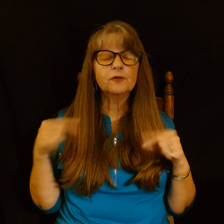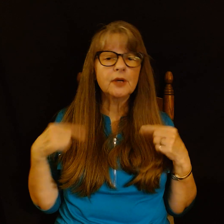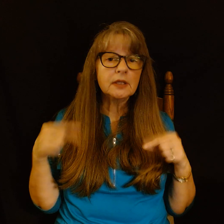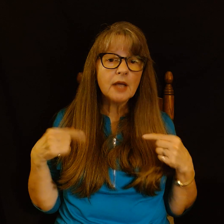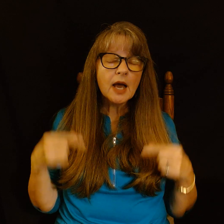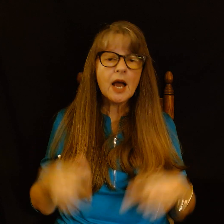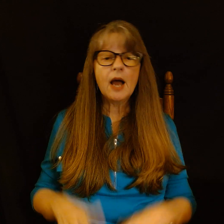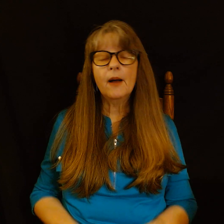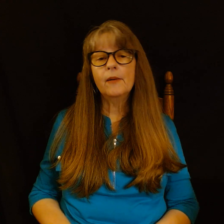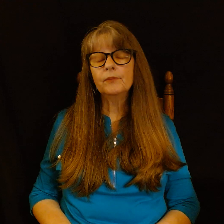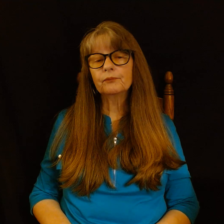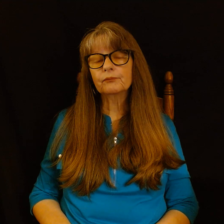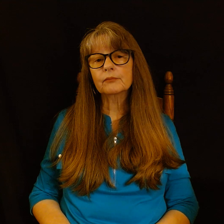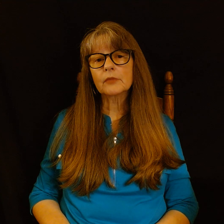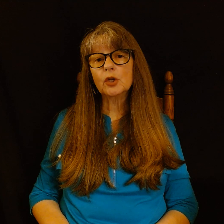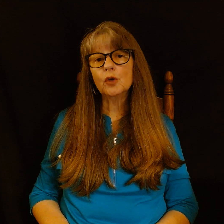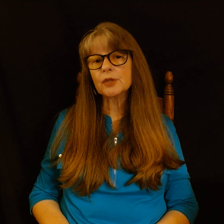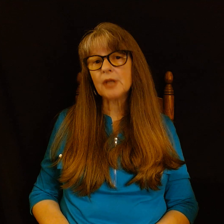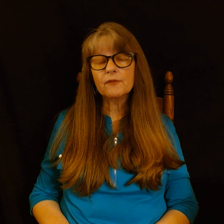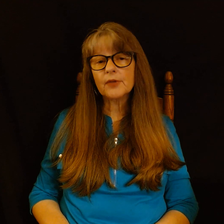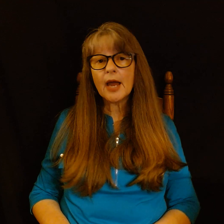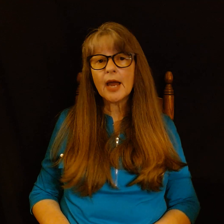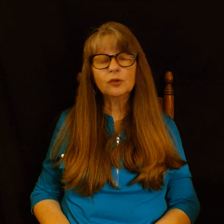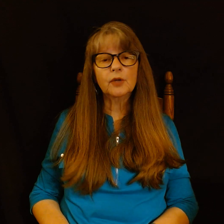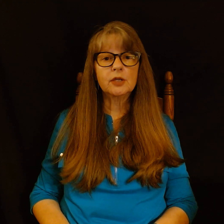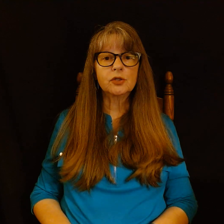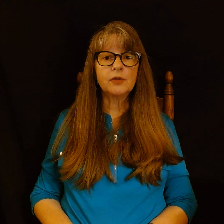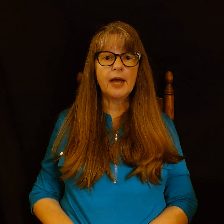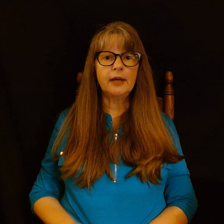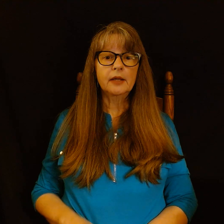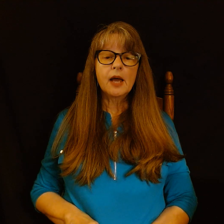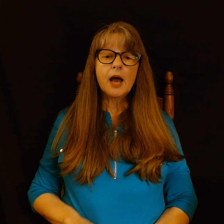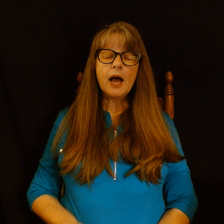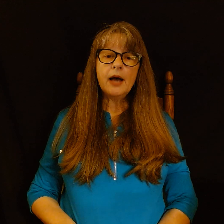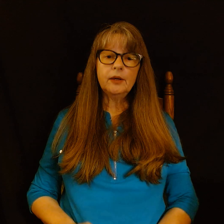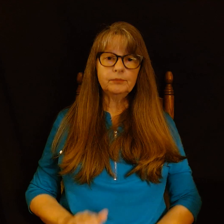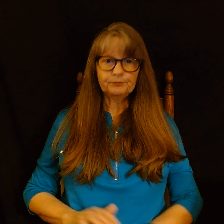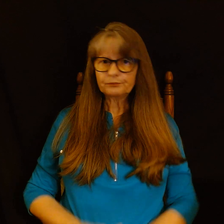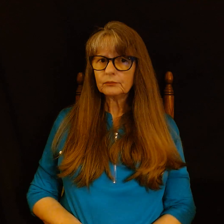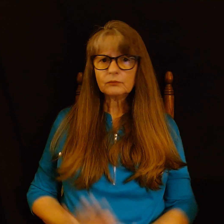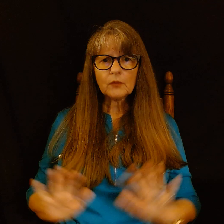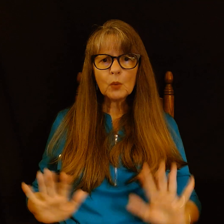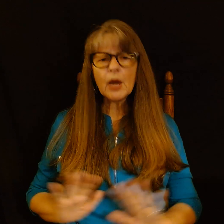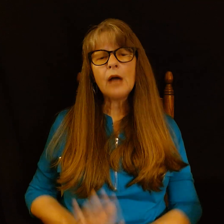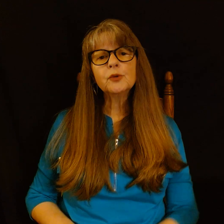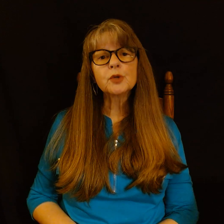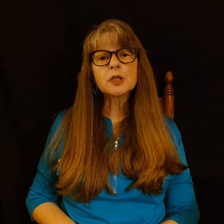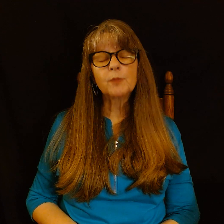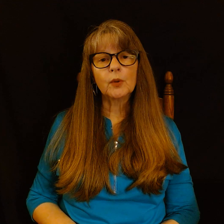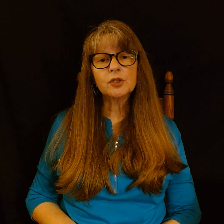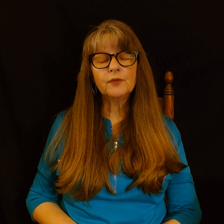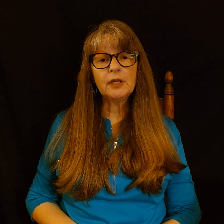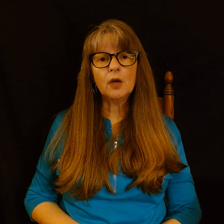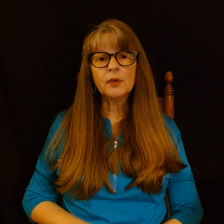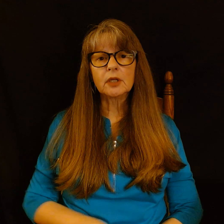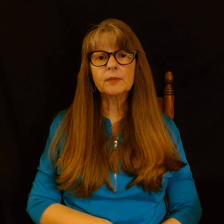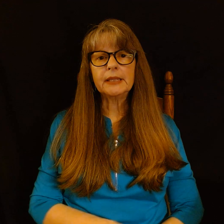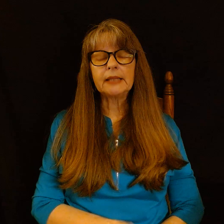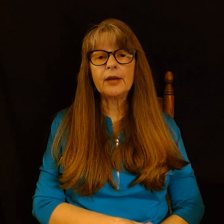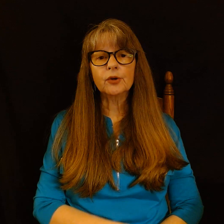different sign for that, you can do that. Well, I'll do a sports video a little bit later,